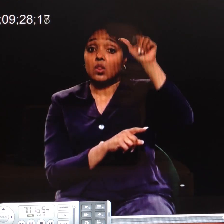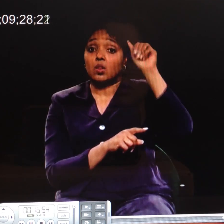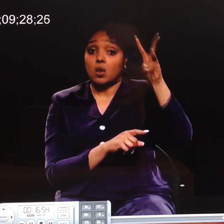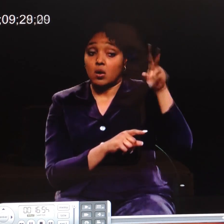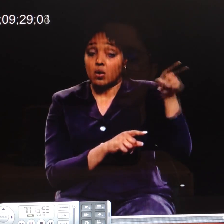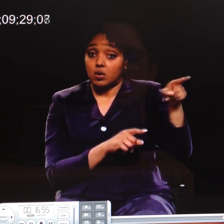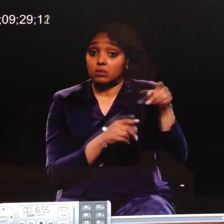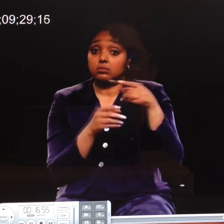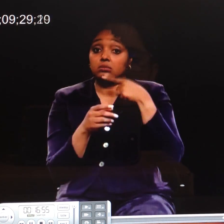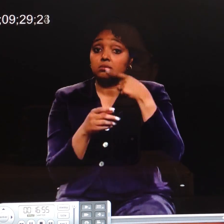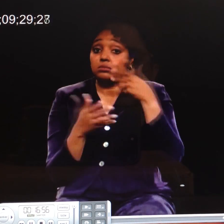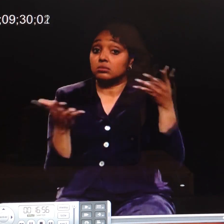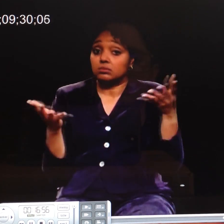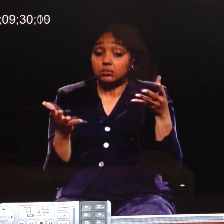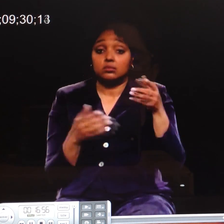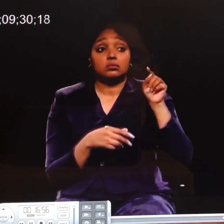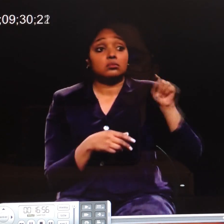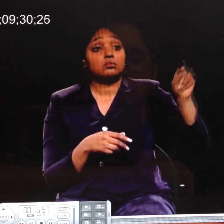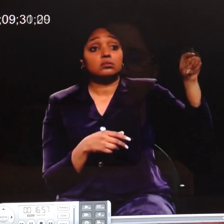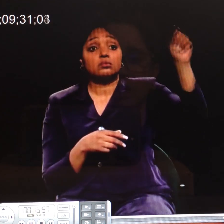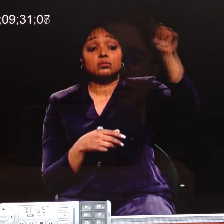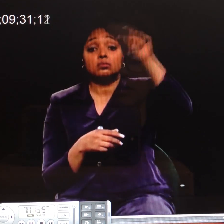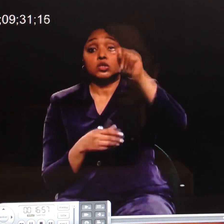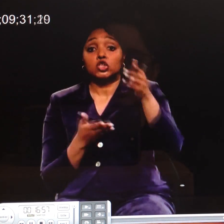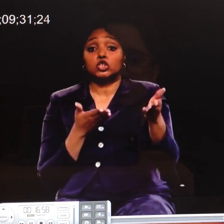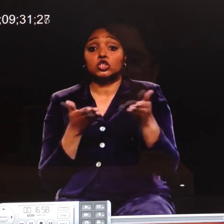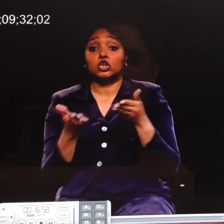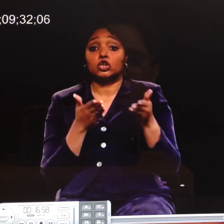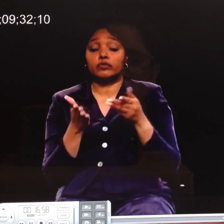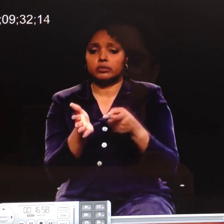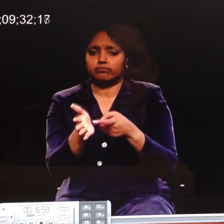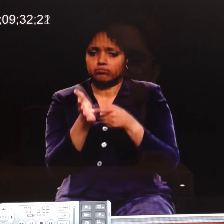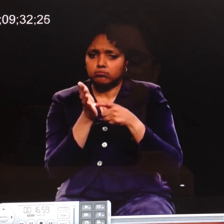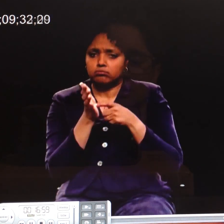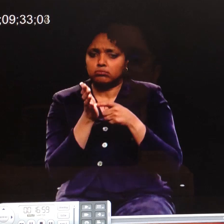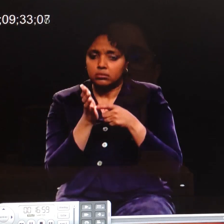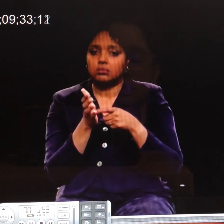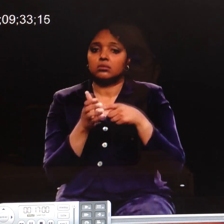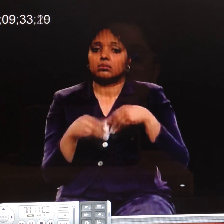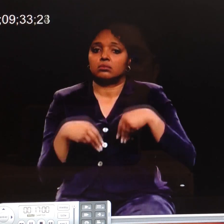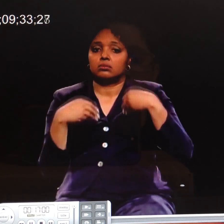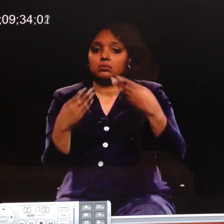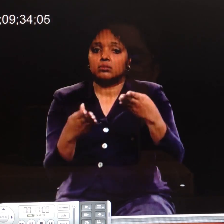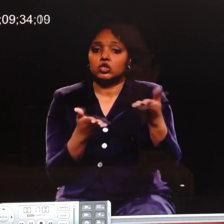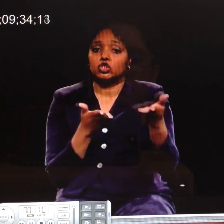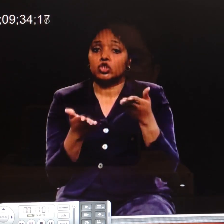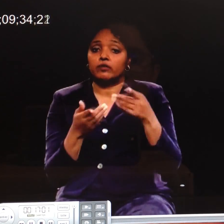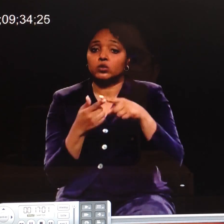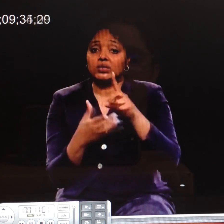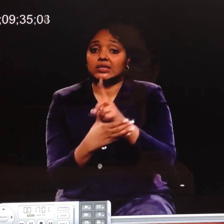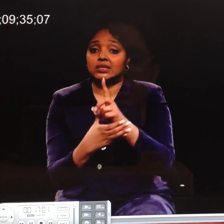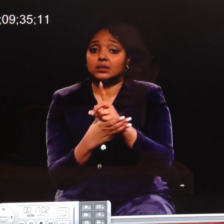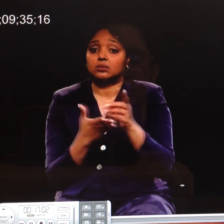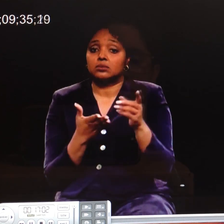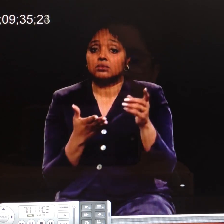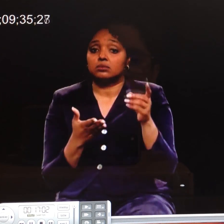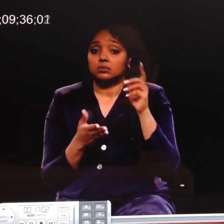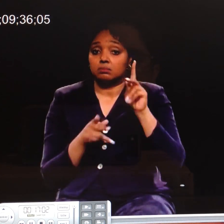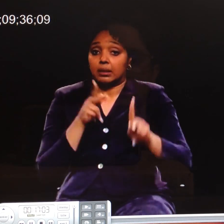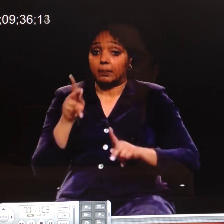So now with the ADA law that the federal government passed, the services